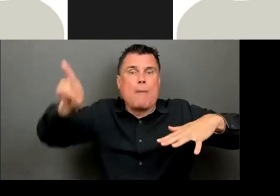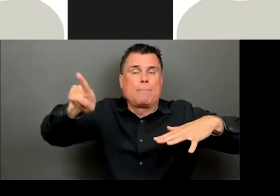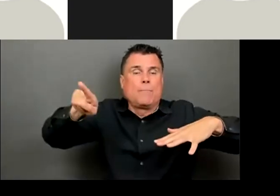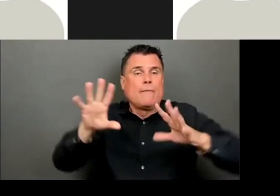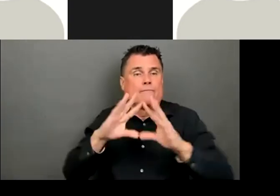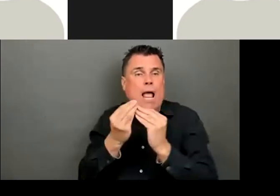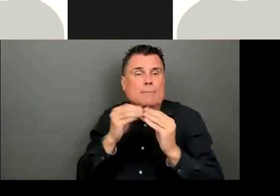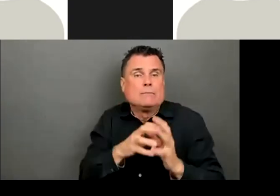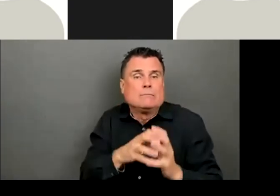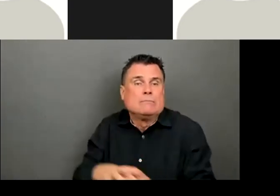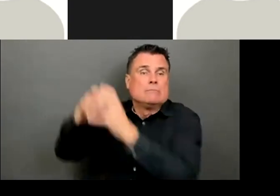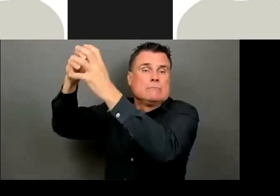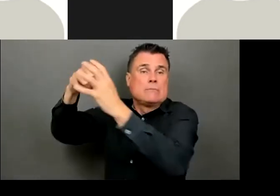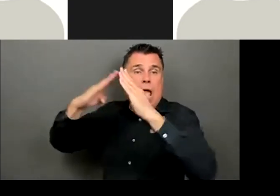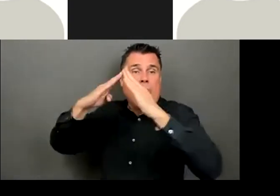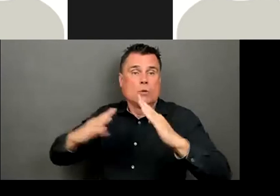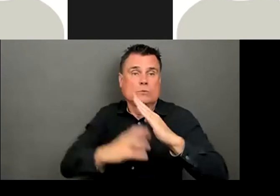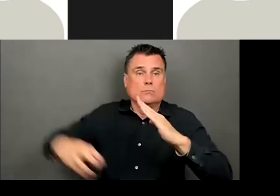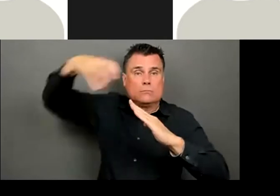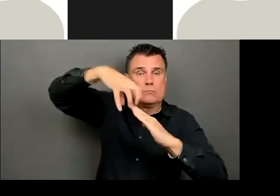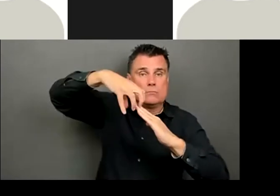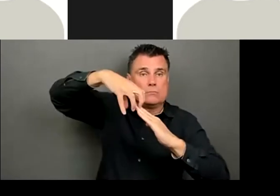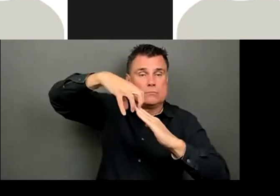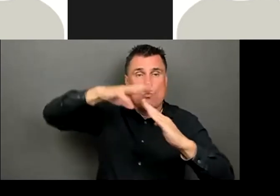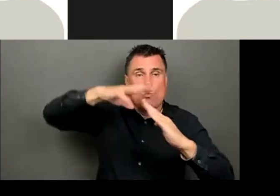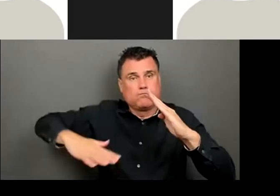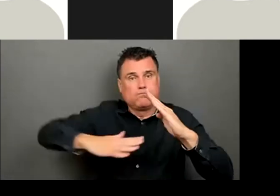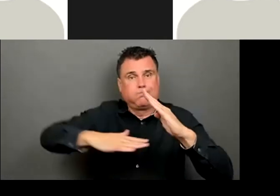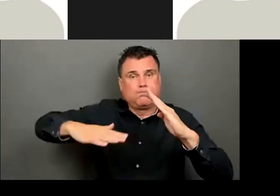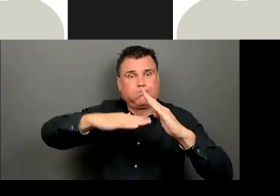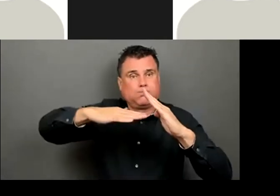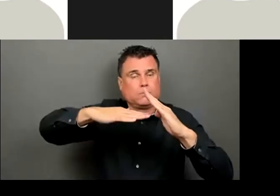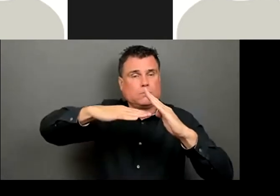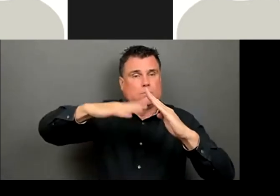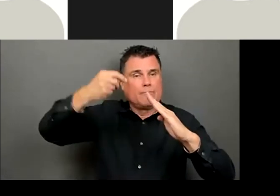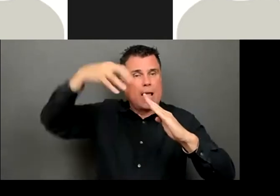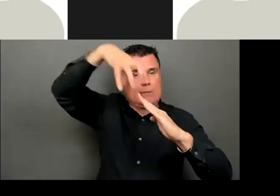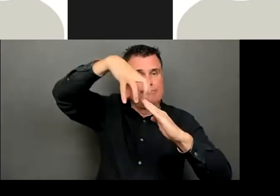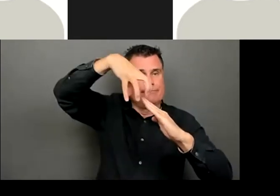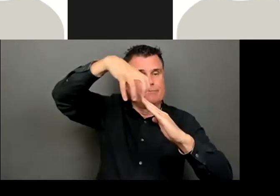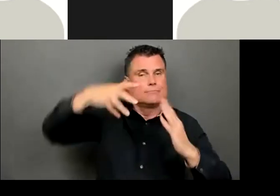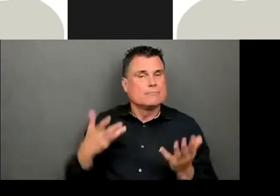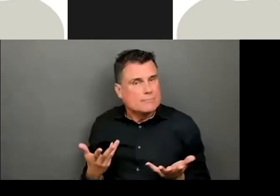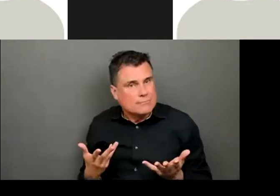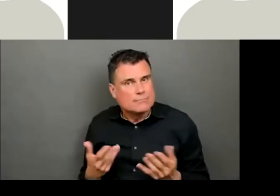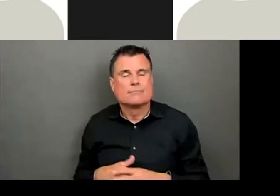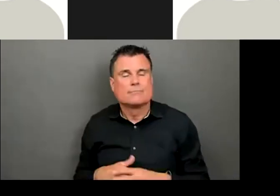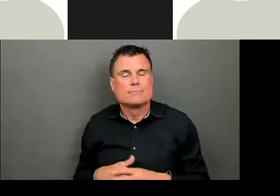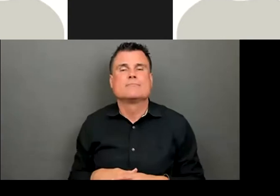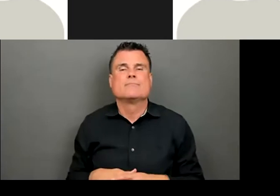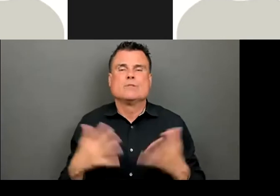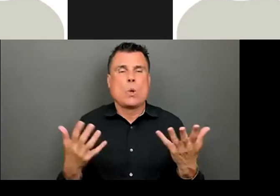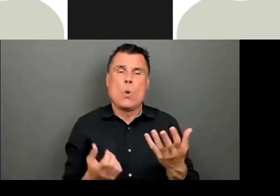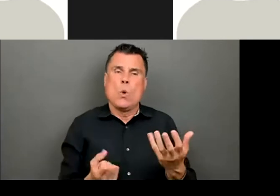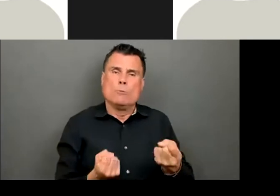structure system is to ensure that all persons with disability, to be included of persons with disability, the support system should be available to all. Currently, for many